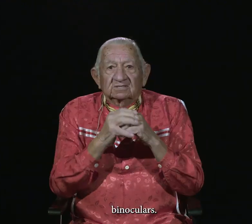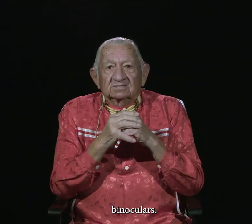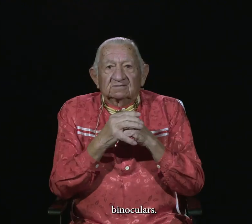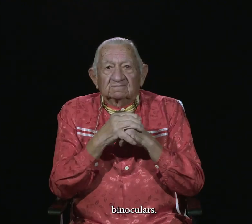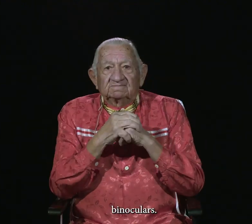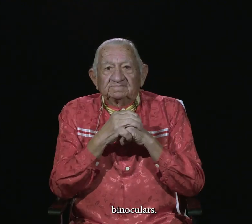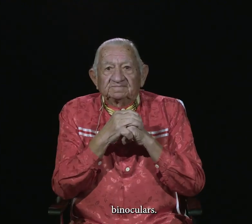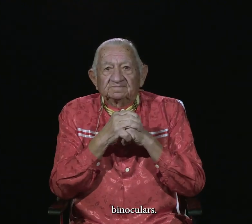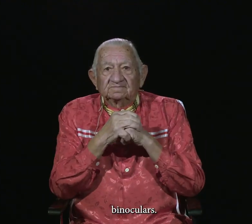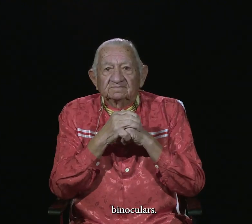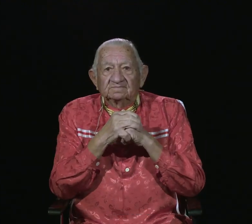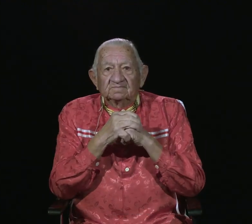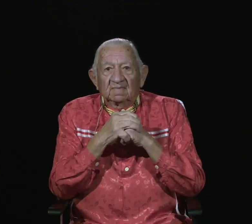Binoculars.